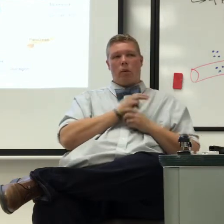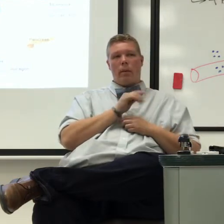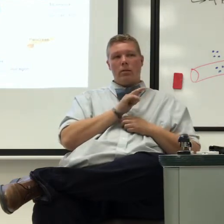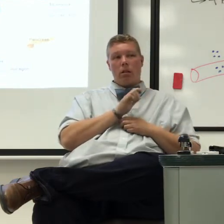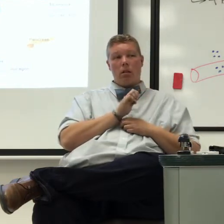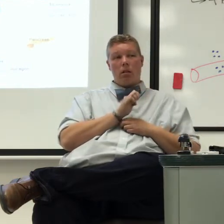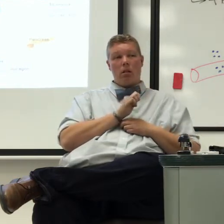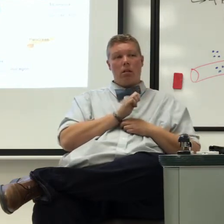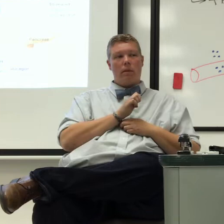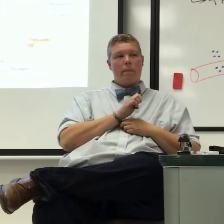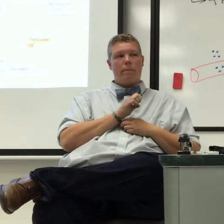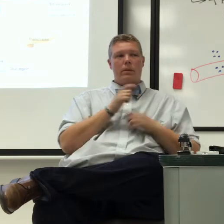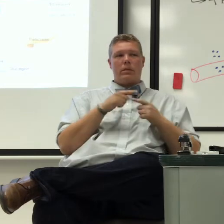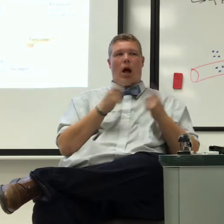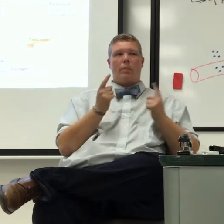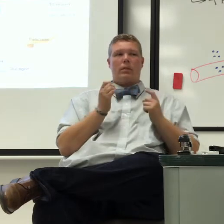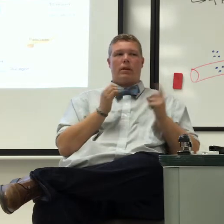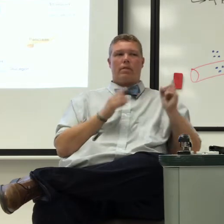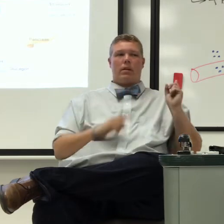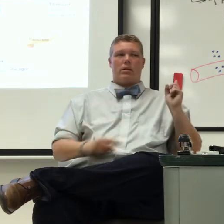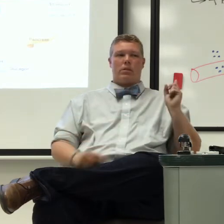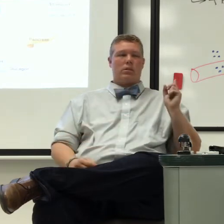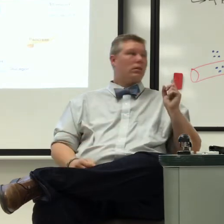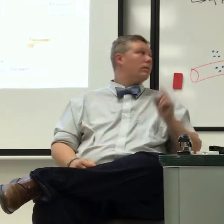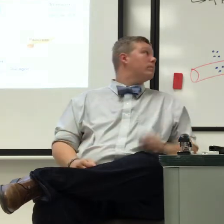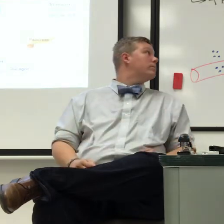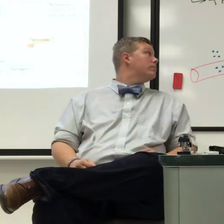the opposite of this.